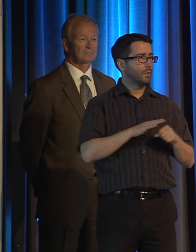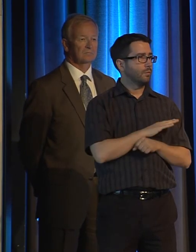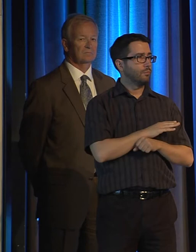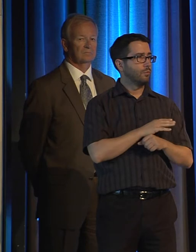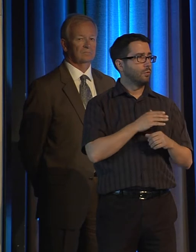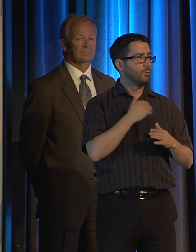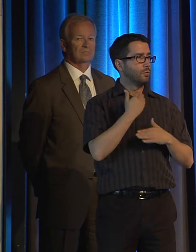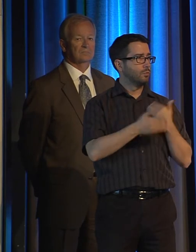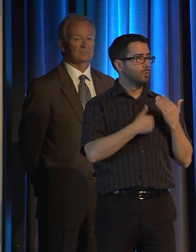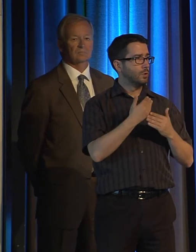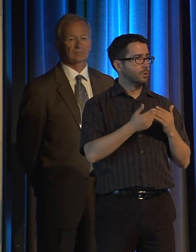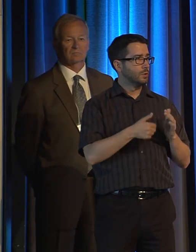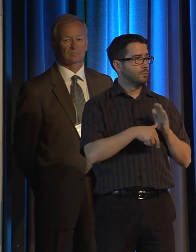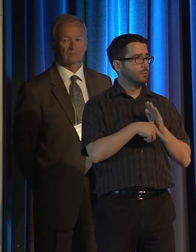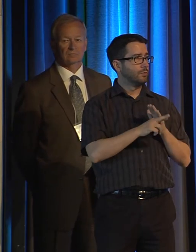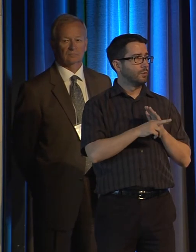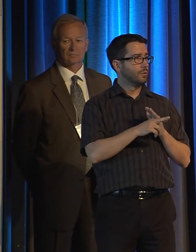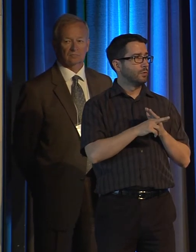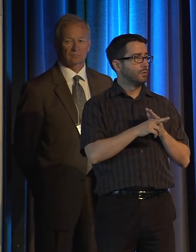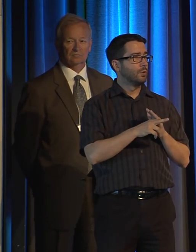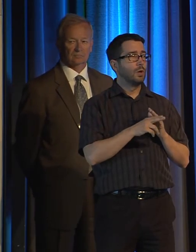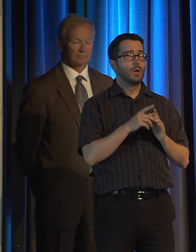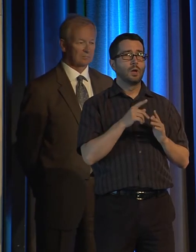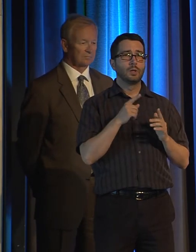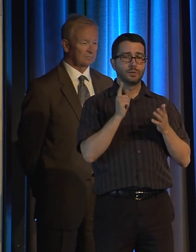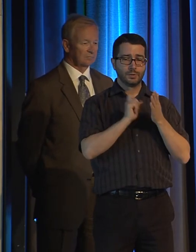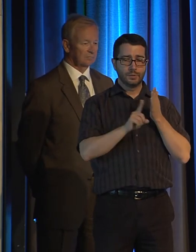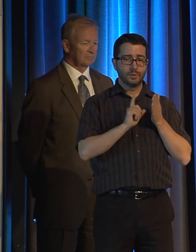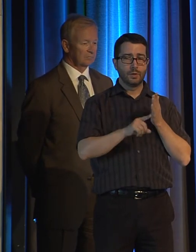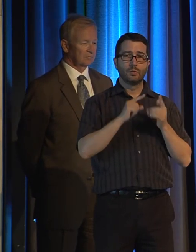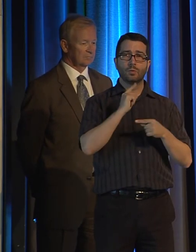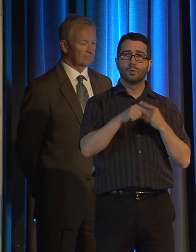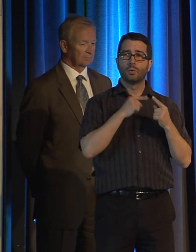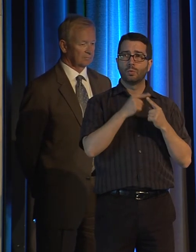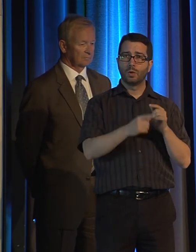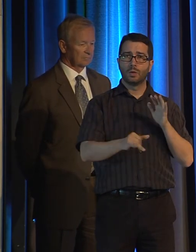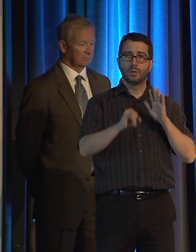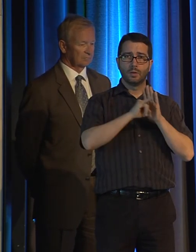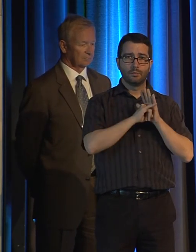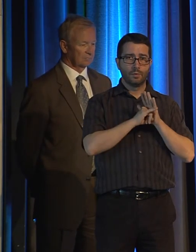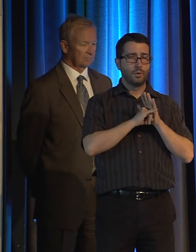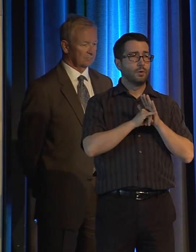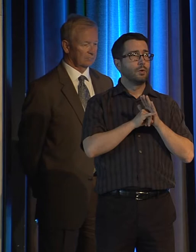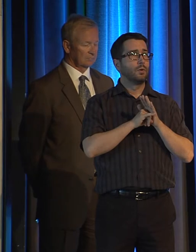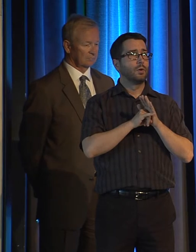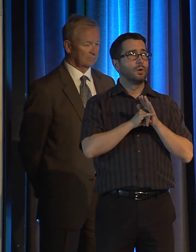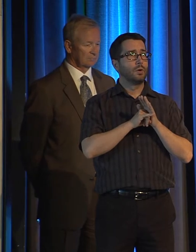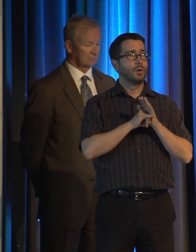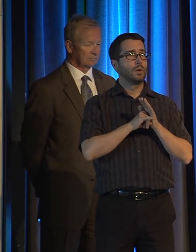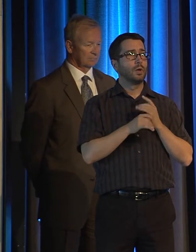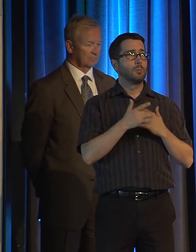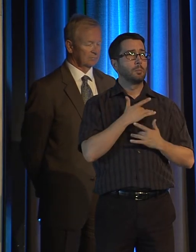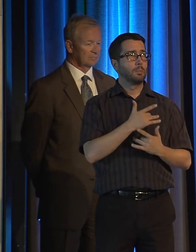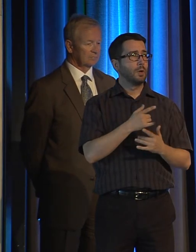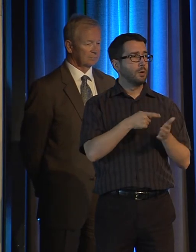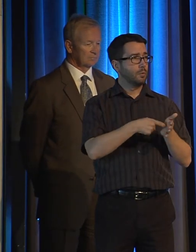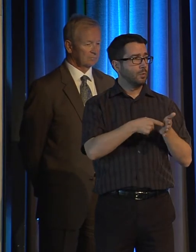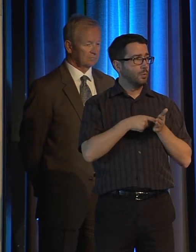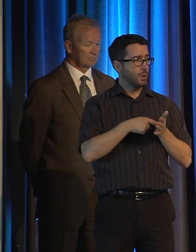review in terms of looking at the whole process of when you're identified, it's deemed to be you require a